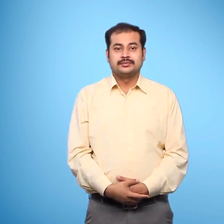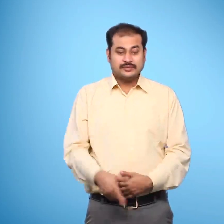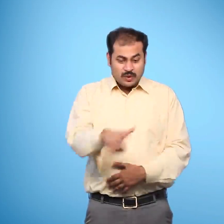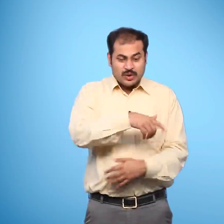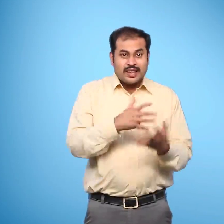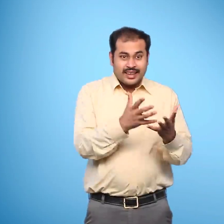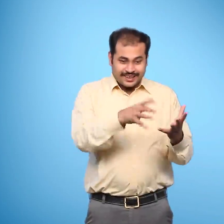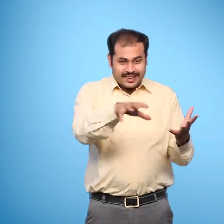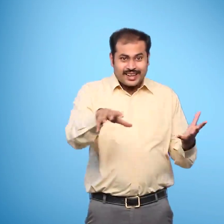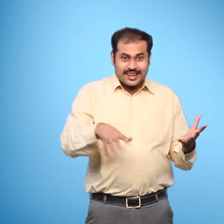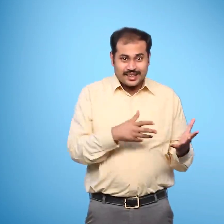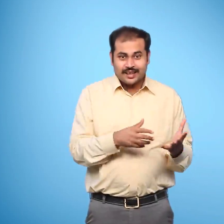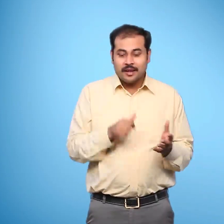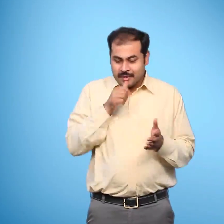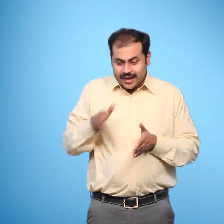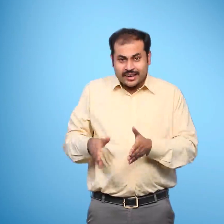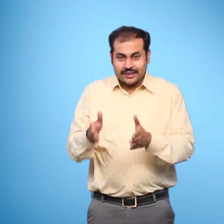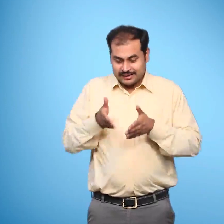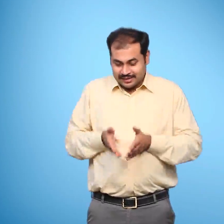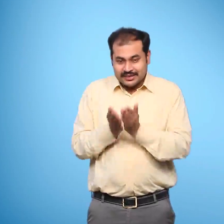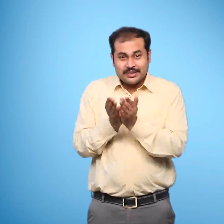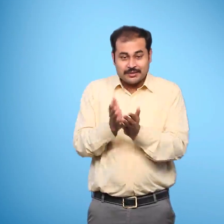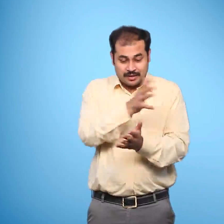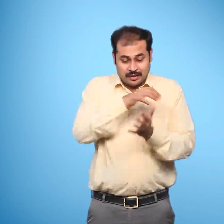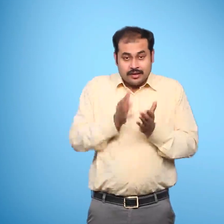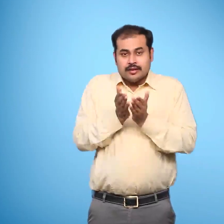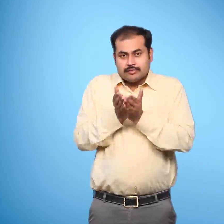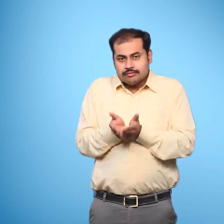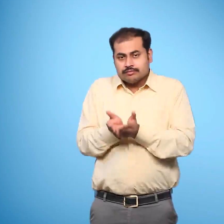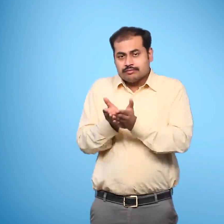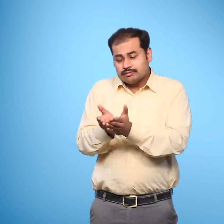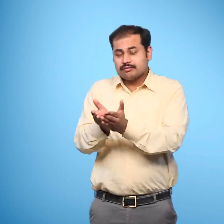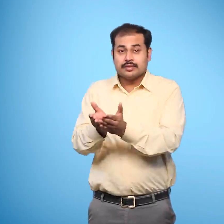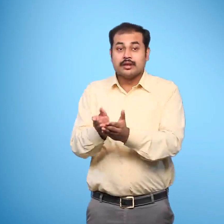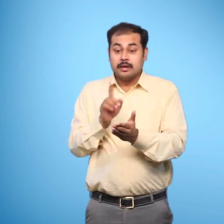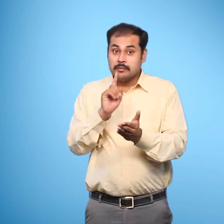She has to cross a river. In the boat she can take